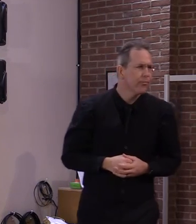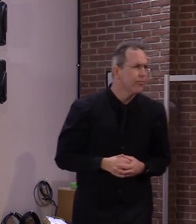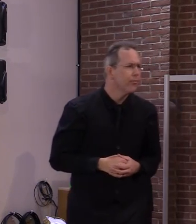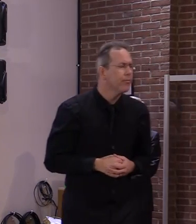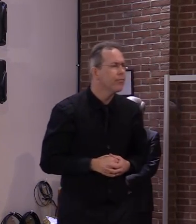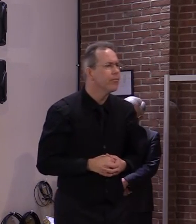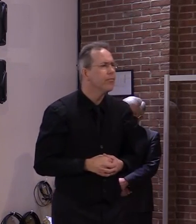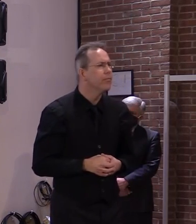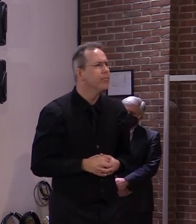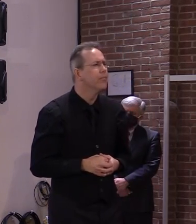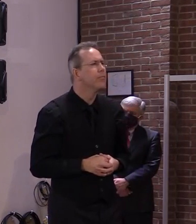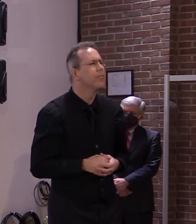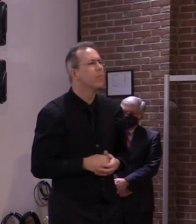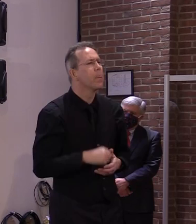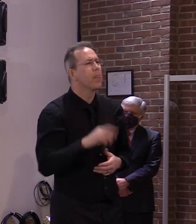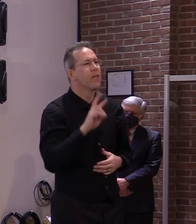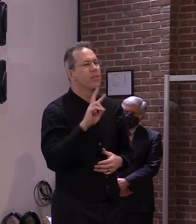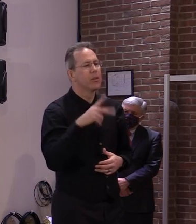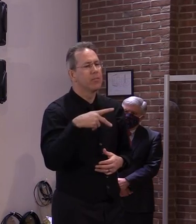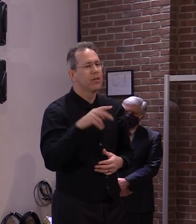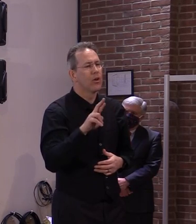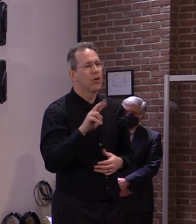John Dillon, VPR.